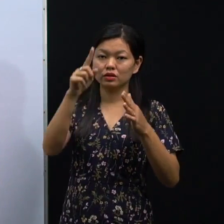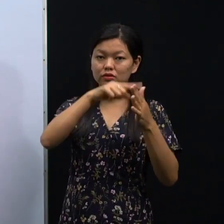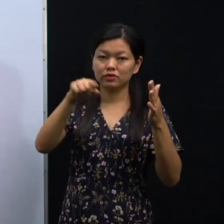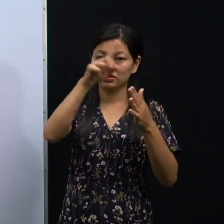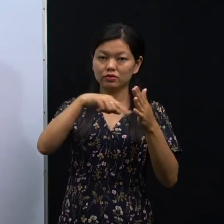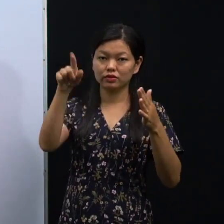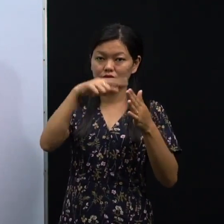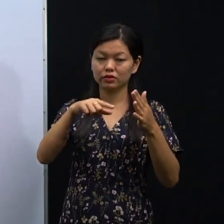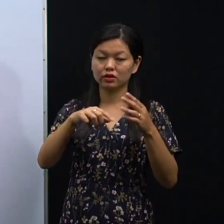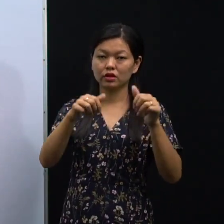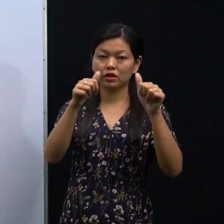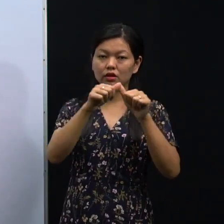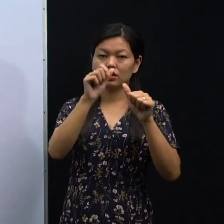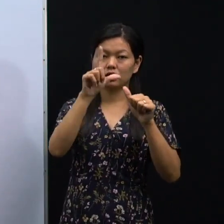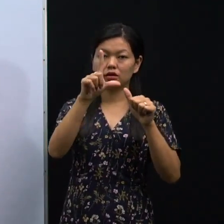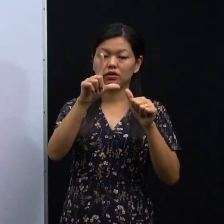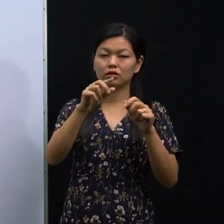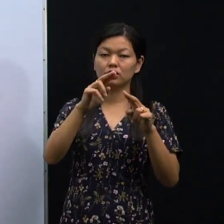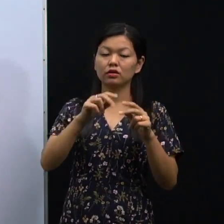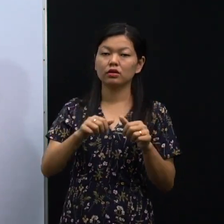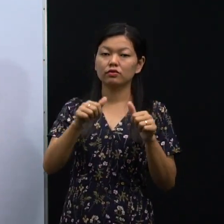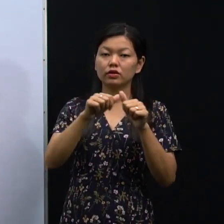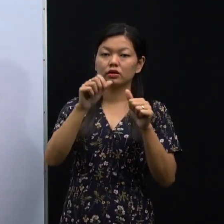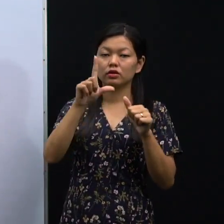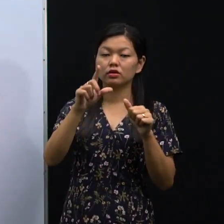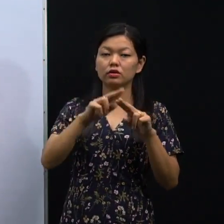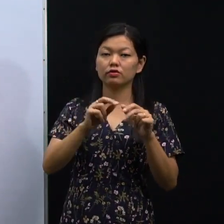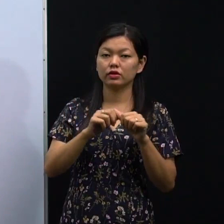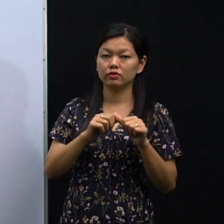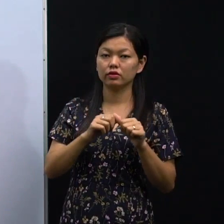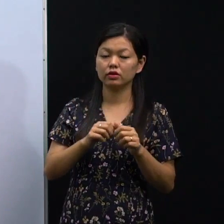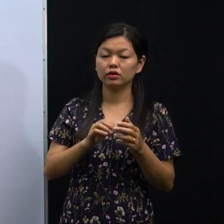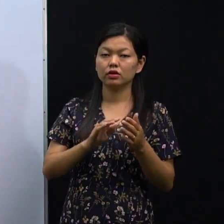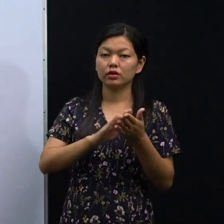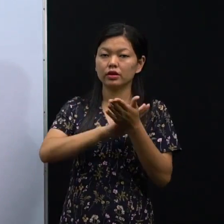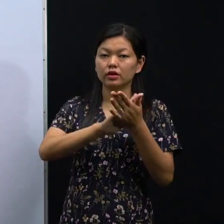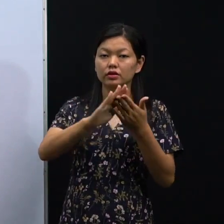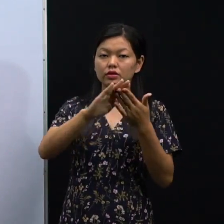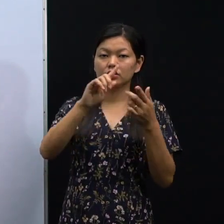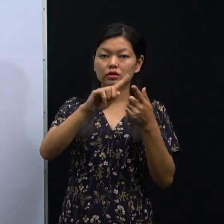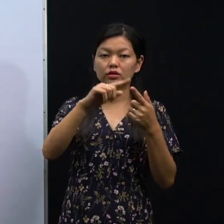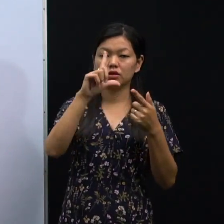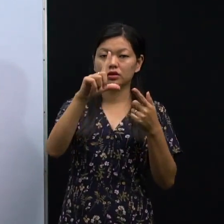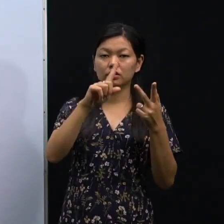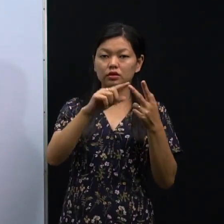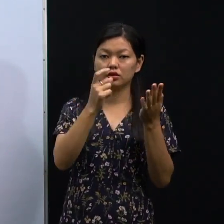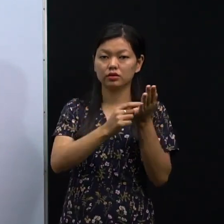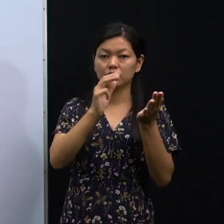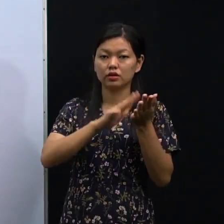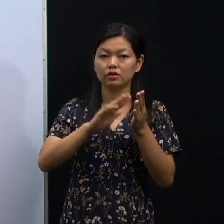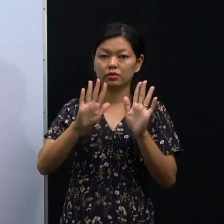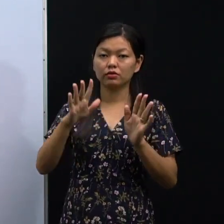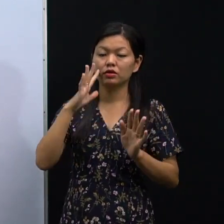okay? That is the alpha scattering, that is a helium ion, okay? Helium ion. So you note down everything. We